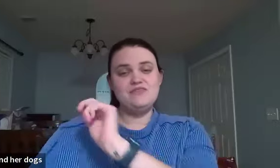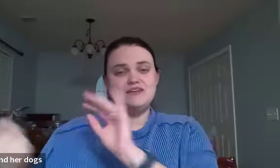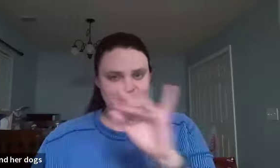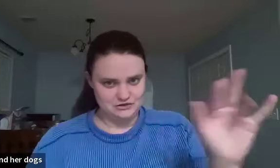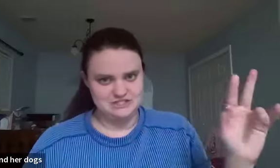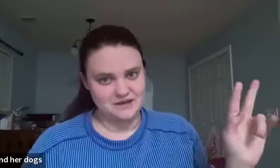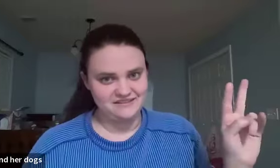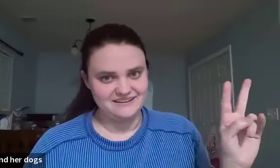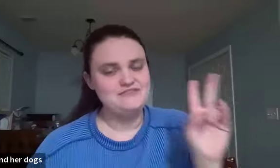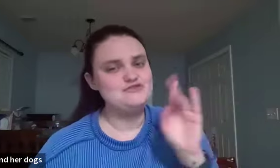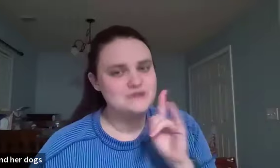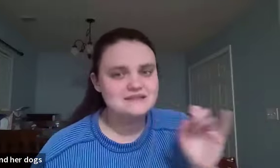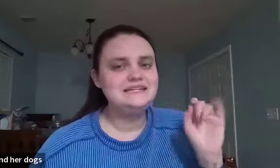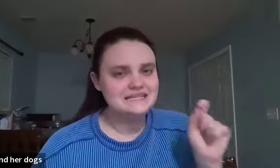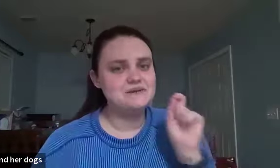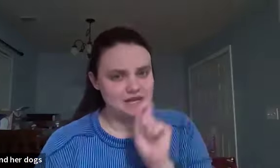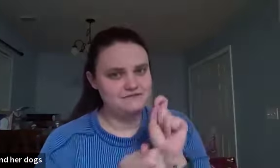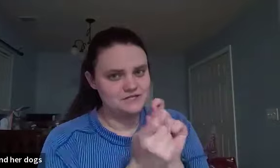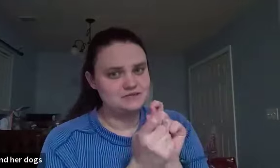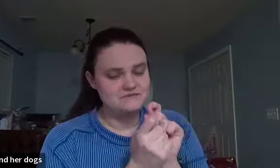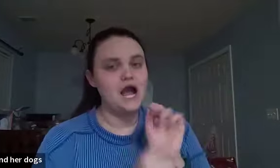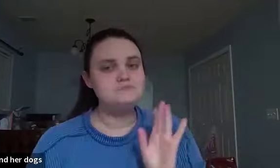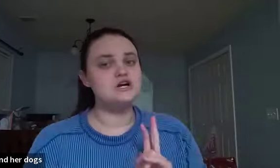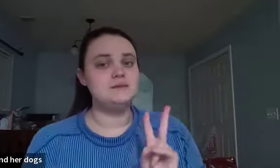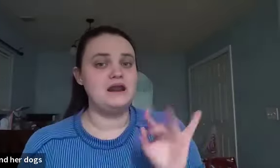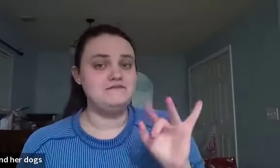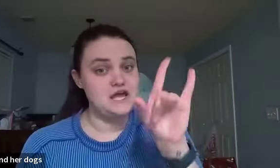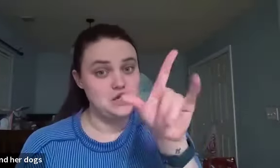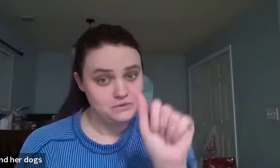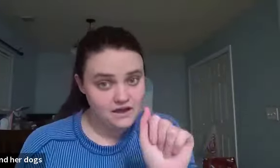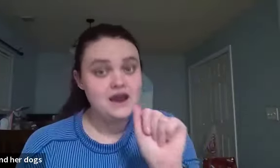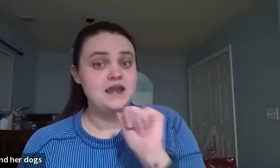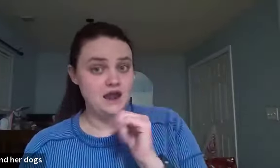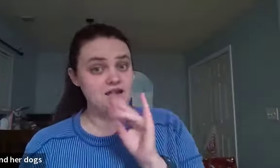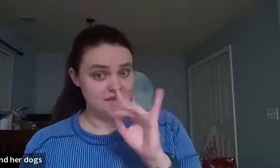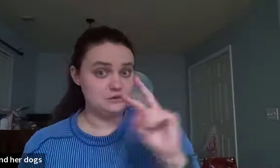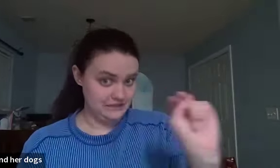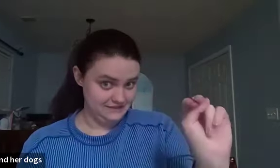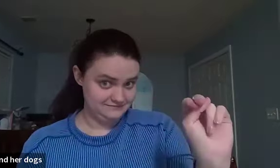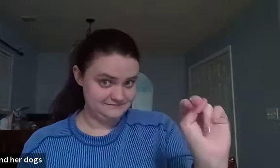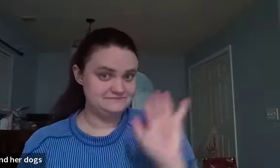and then finger spell it. If you really needed to make it very specific, I'm talking about a viola, not a violin.